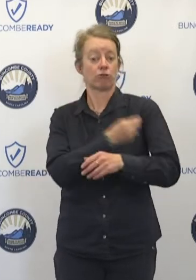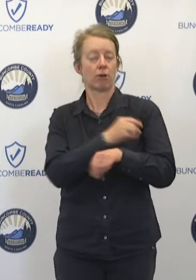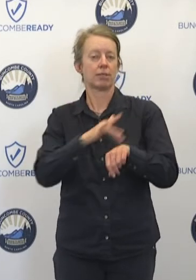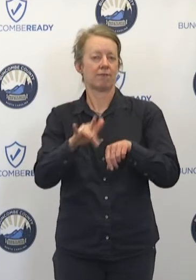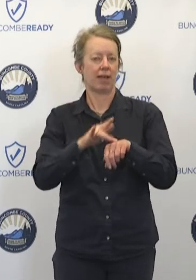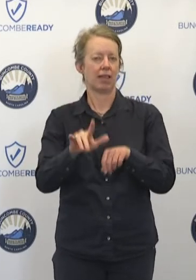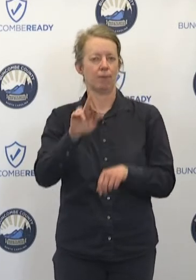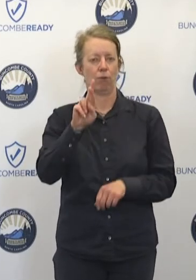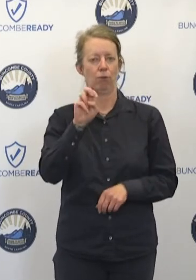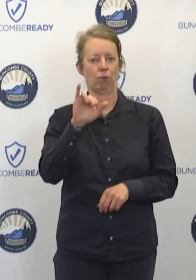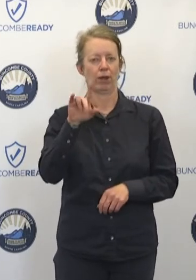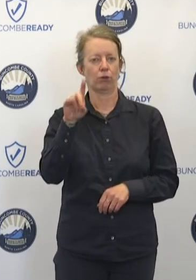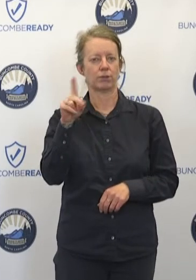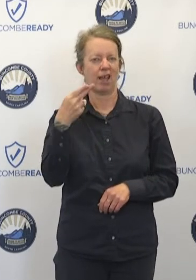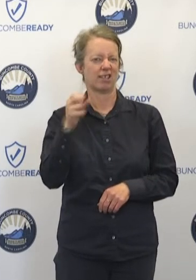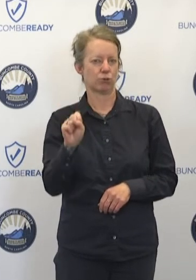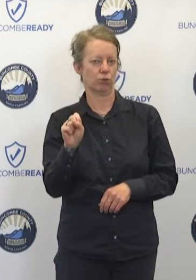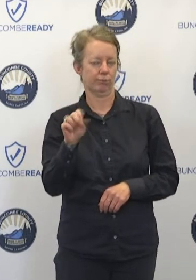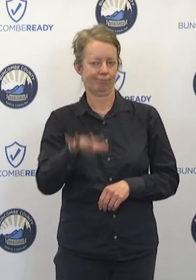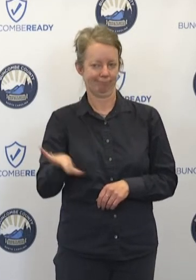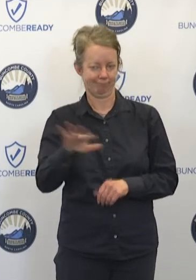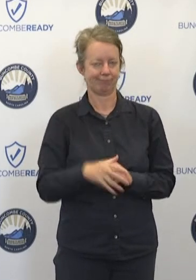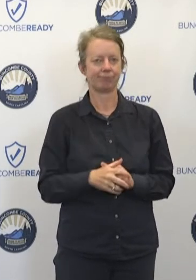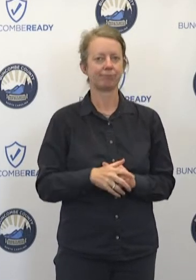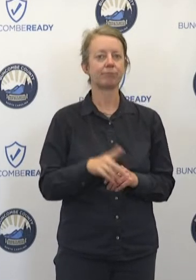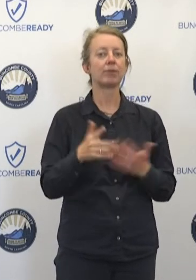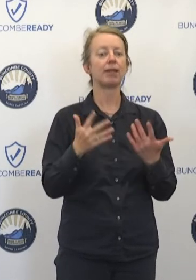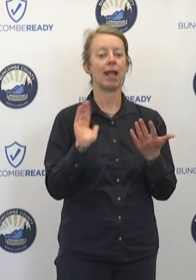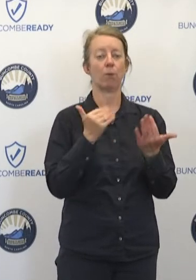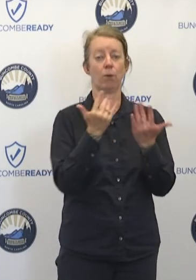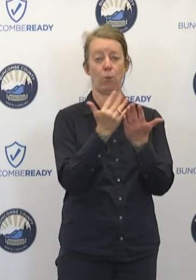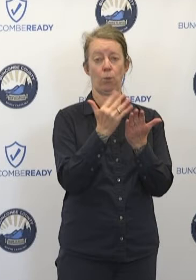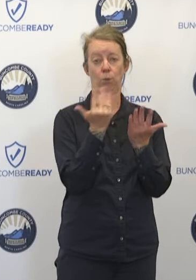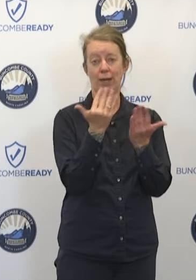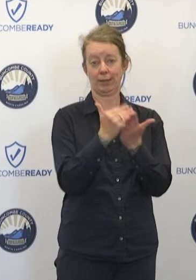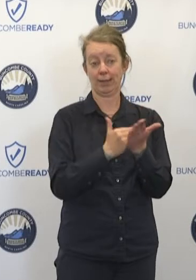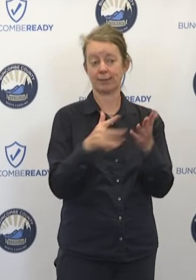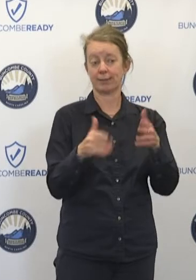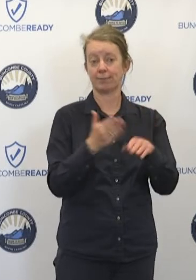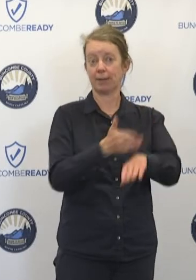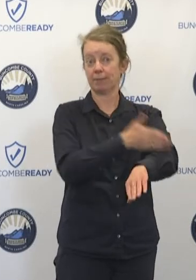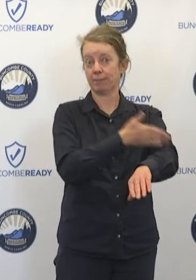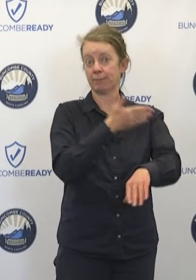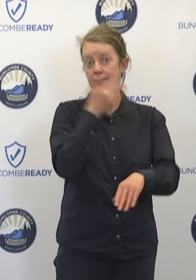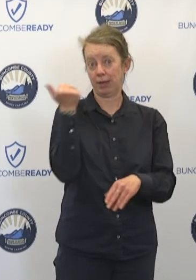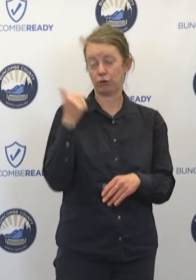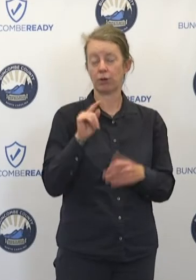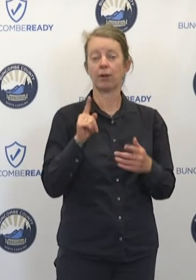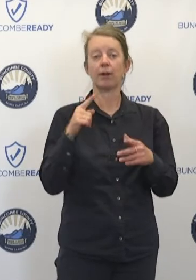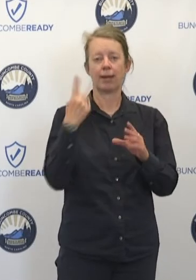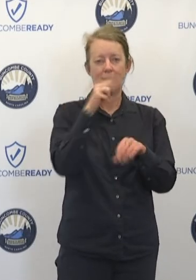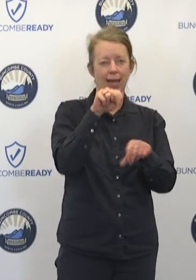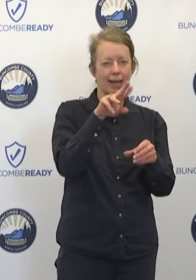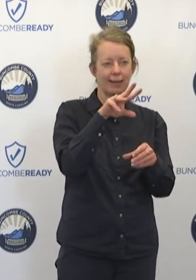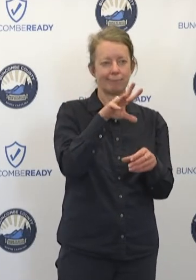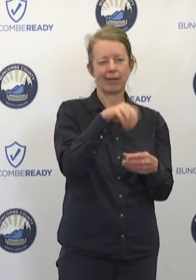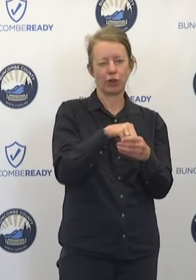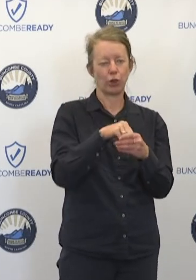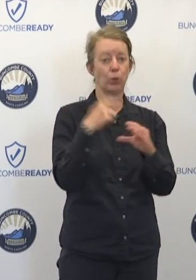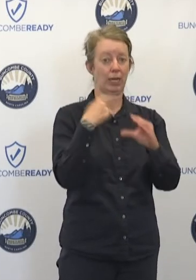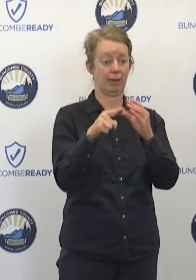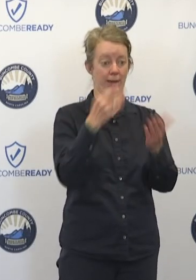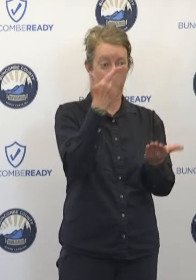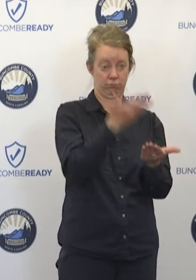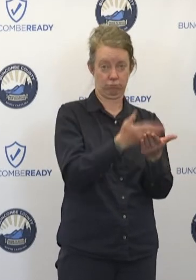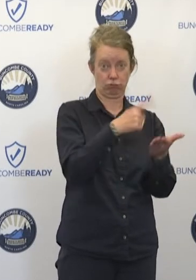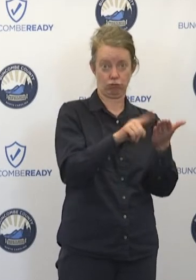site. We've made some improvements to the wait list that include email verification, immediate notification of waitlist number